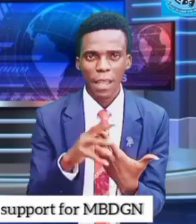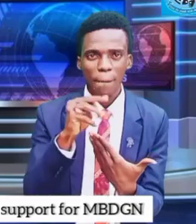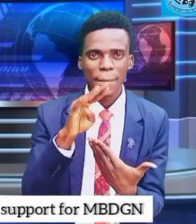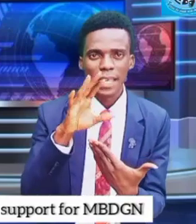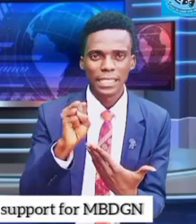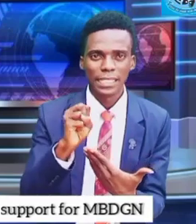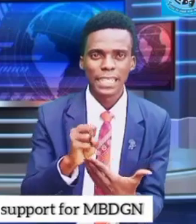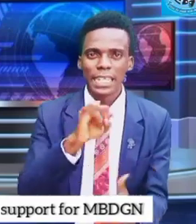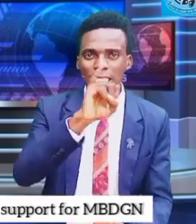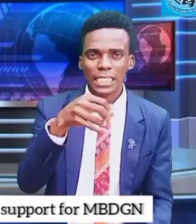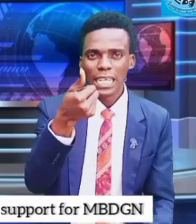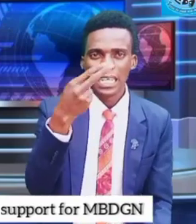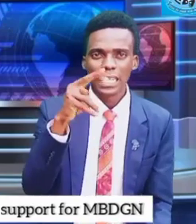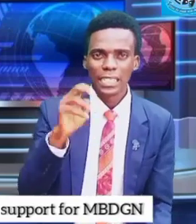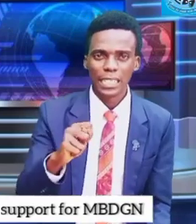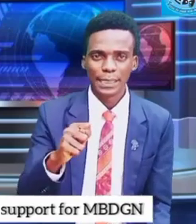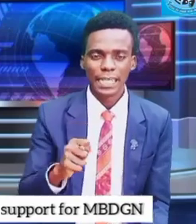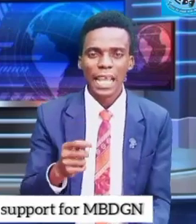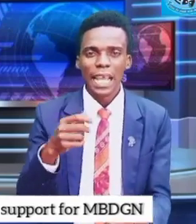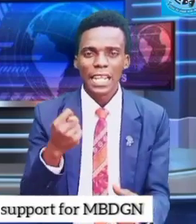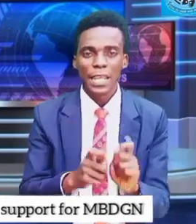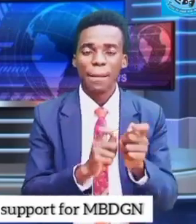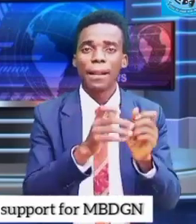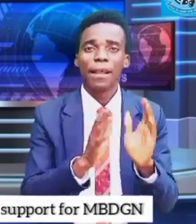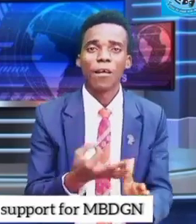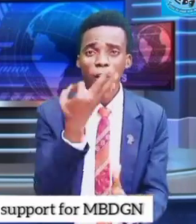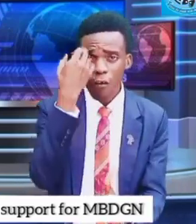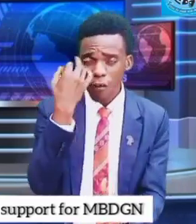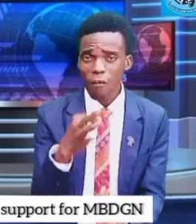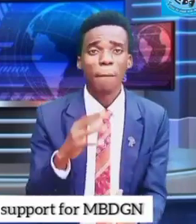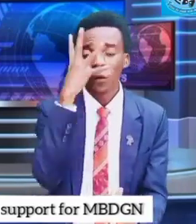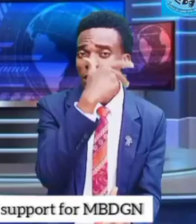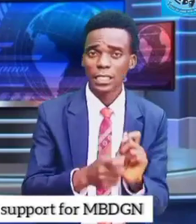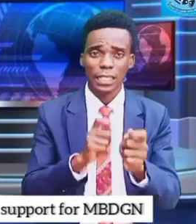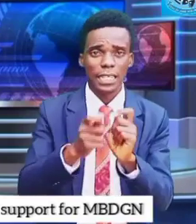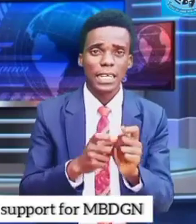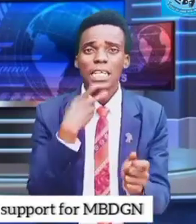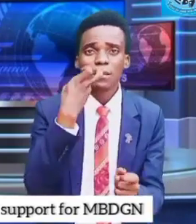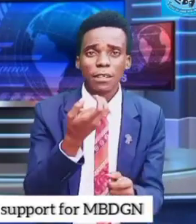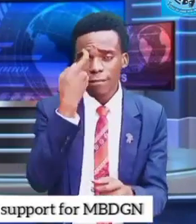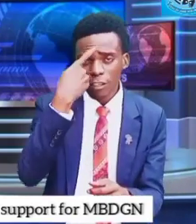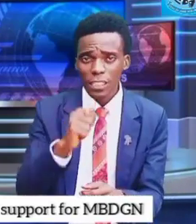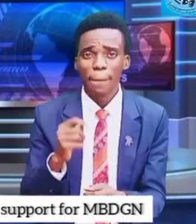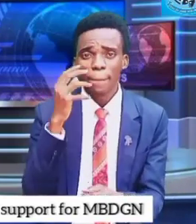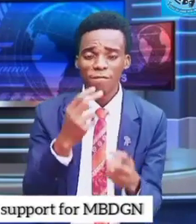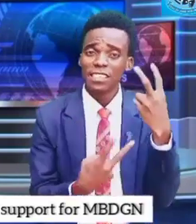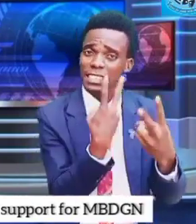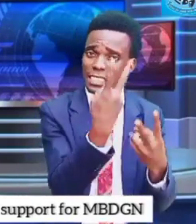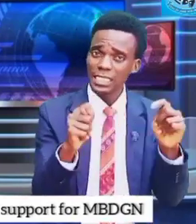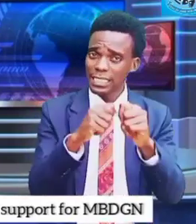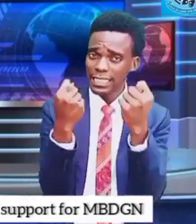Mrs. Janet Fashakin, organizer of beauty contests, speaking on behalf of the visiting team, commended